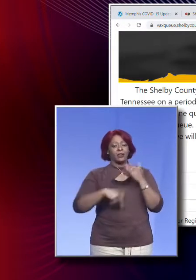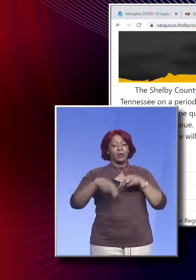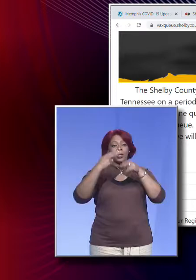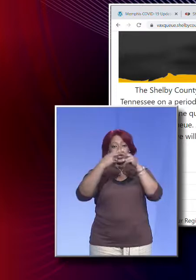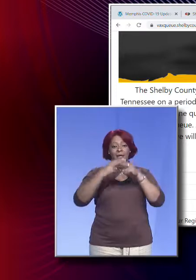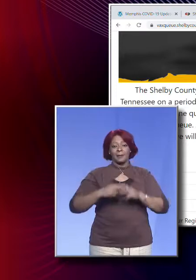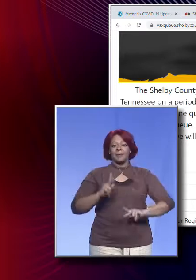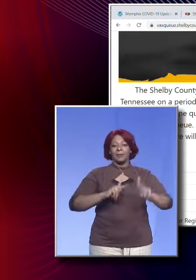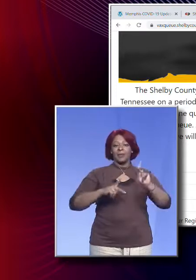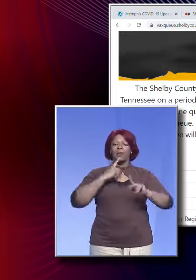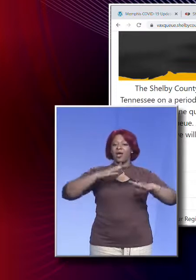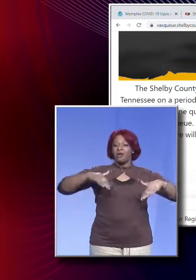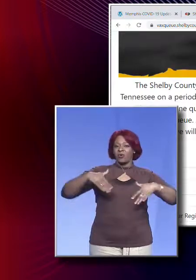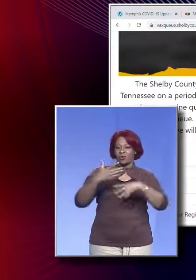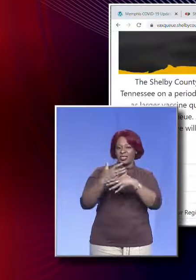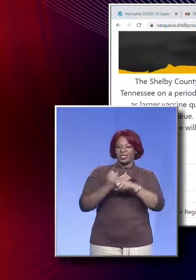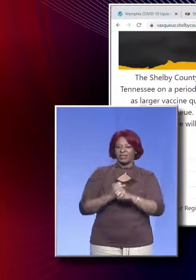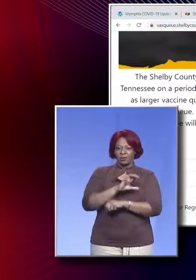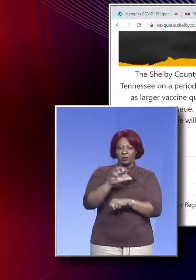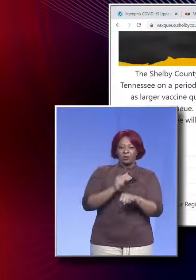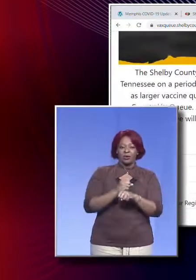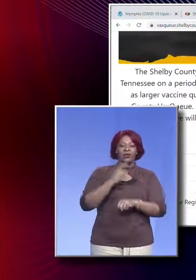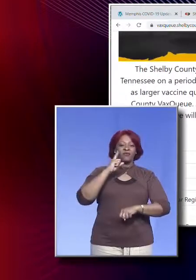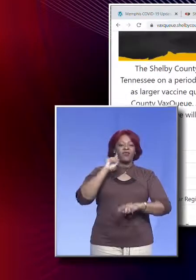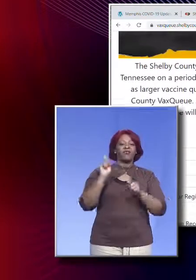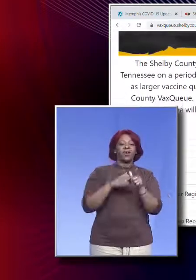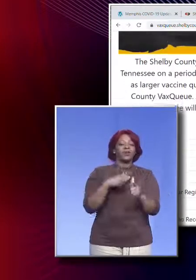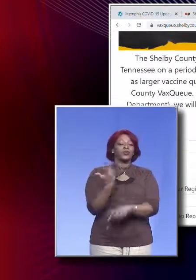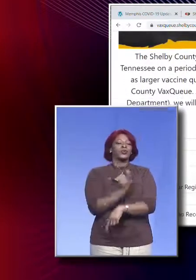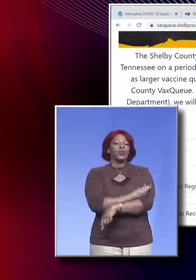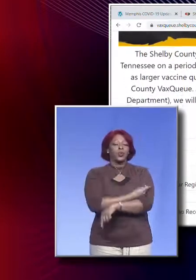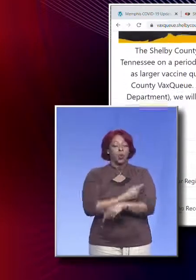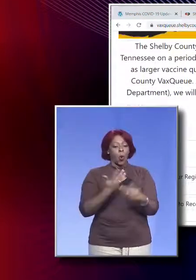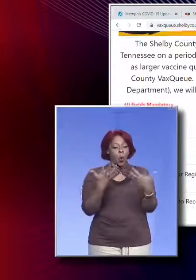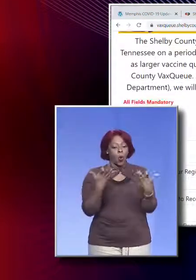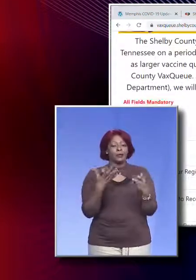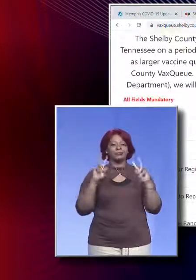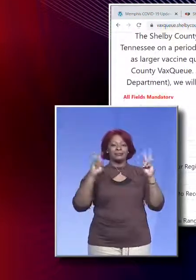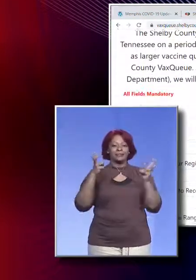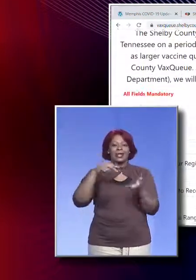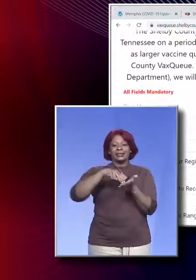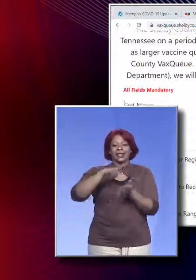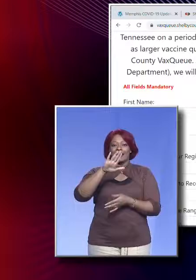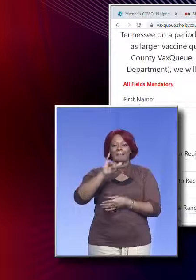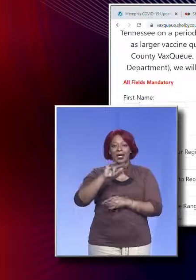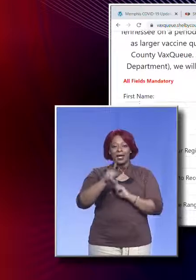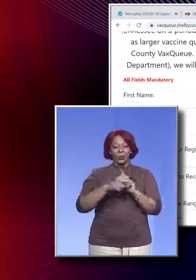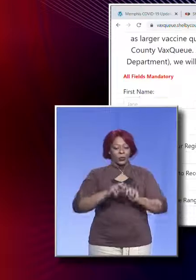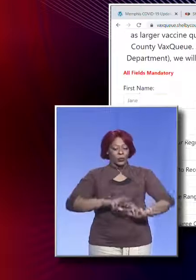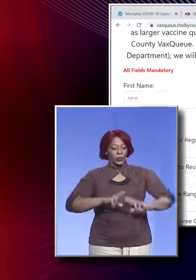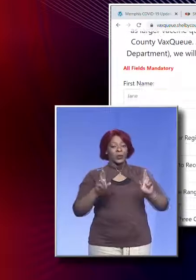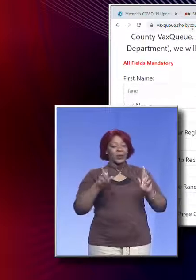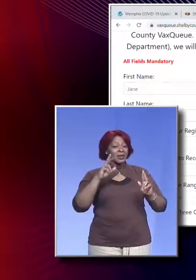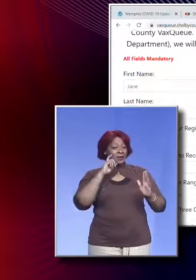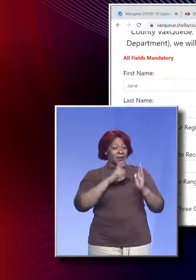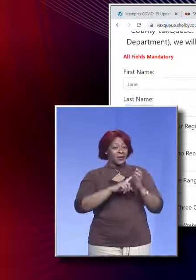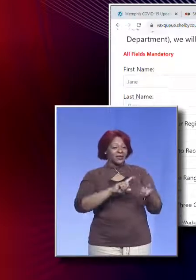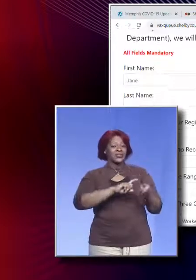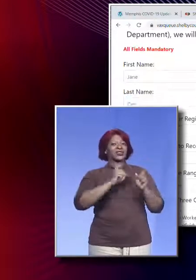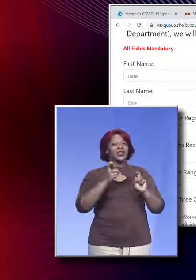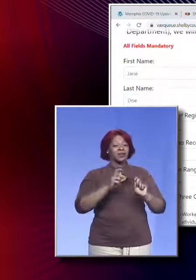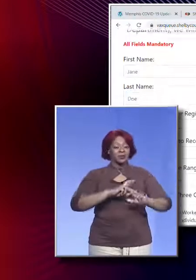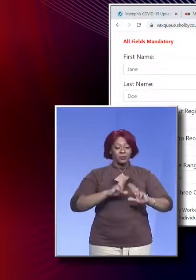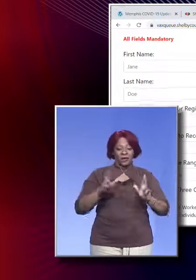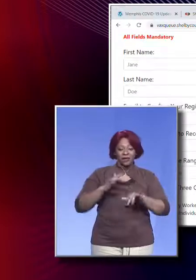individuals who have not yet received an appointment for a first dose but want to be on standby if there are unexpected changes to our vaccine